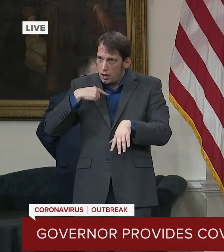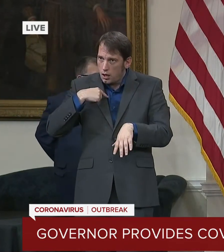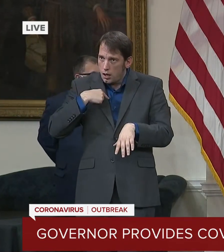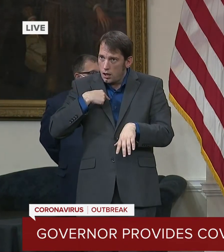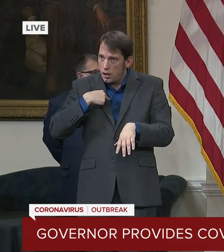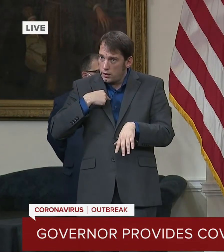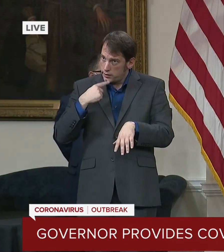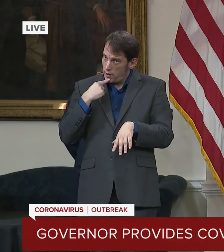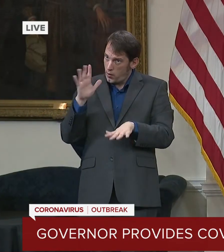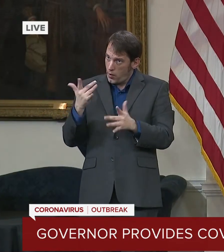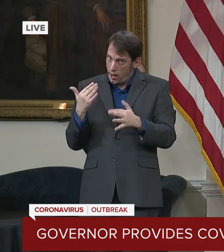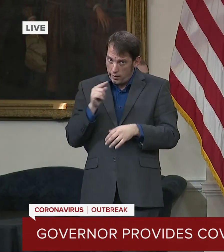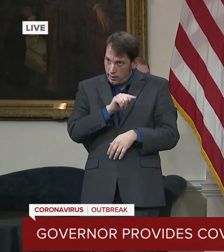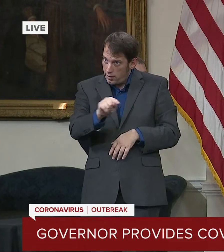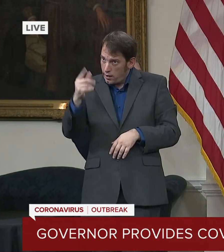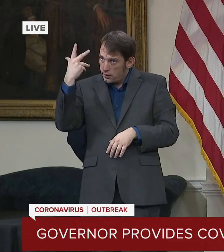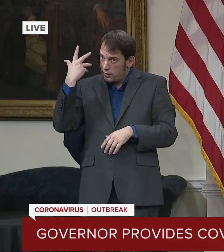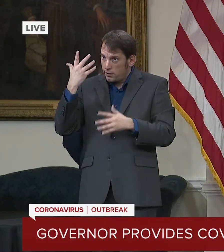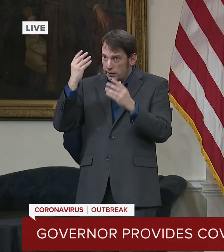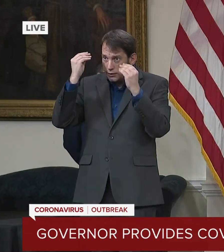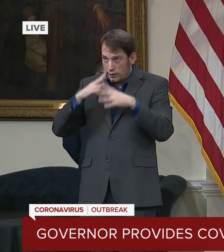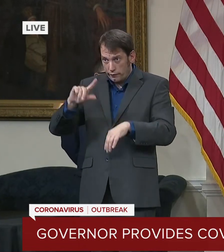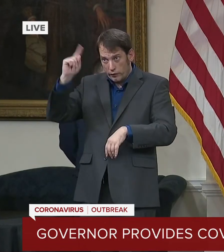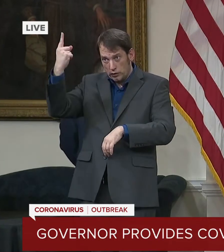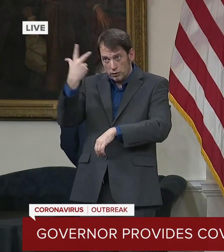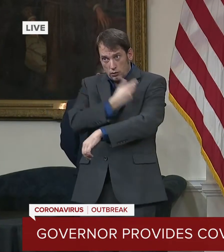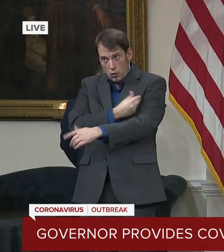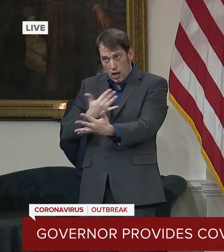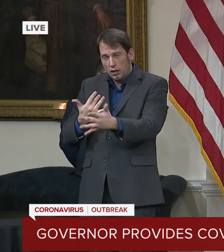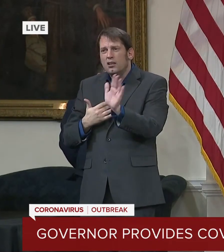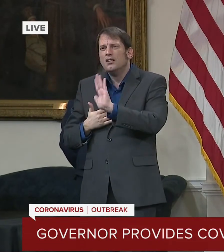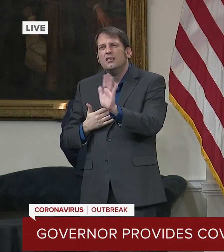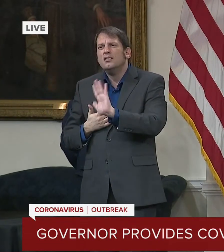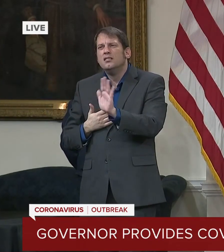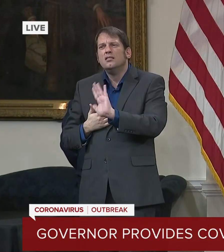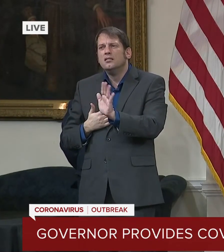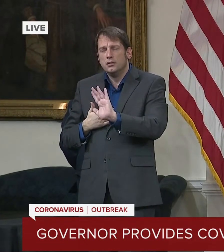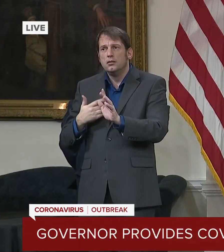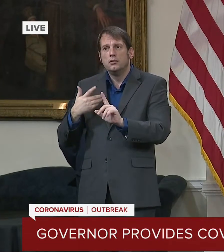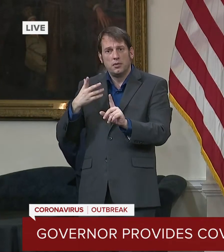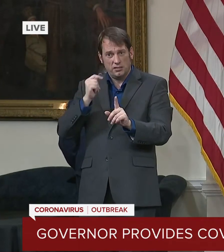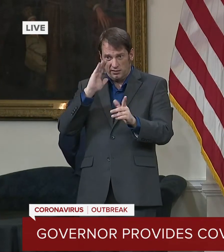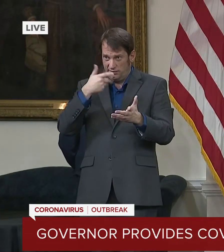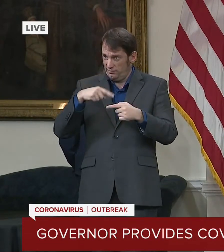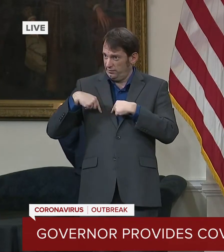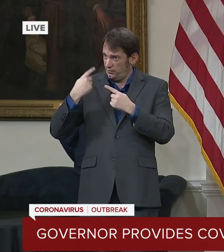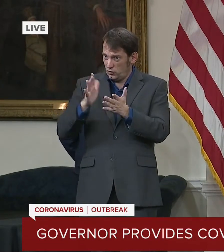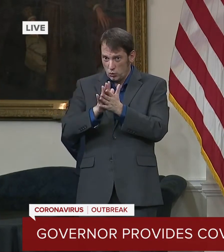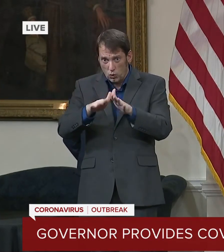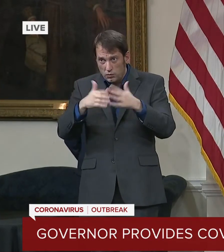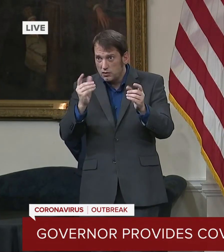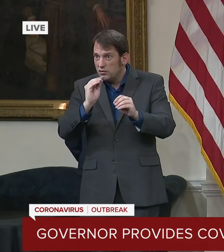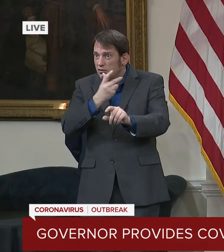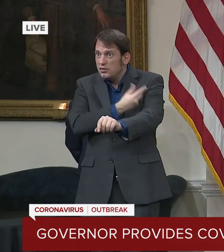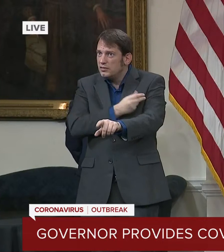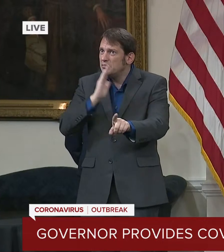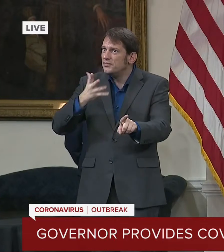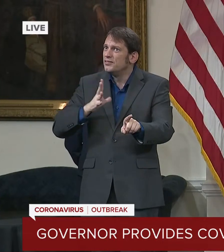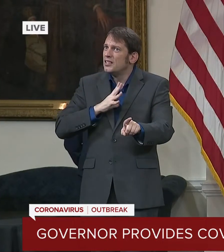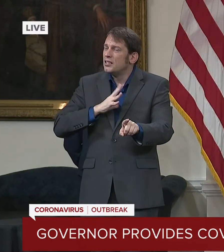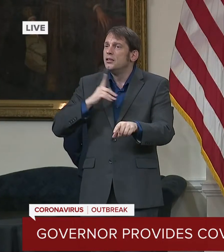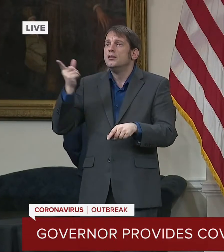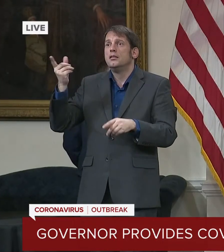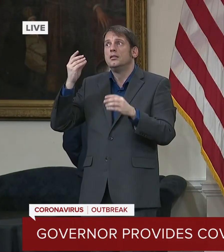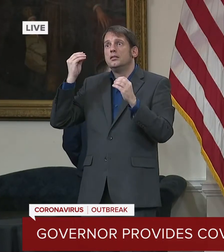Many schools have been open for 5 months without any vaccines. And, every teacher doesn't have to go back to school if people don't want to put their